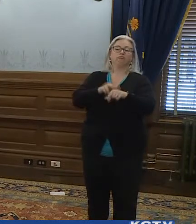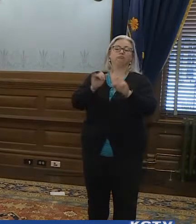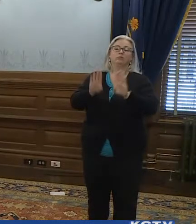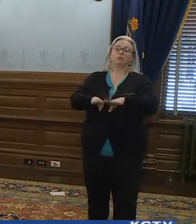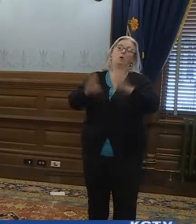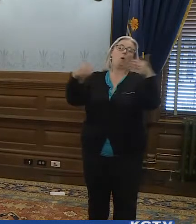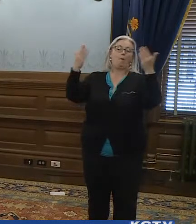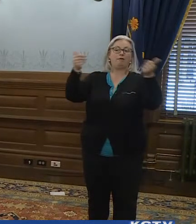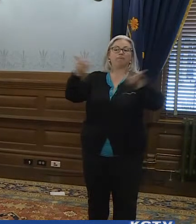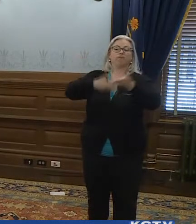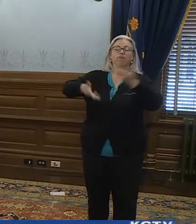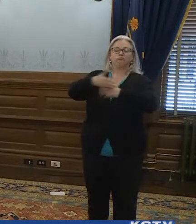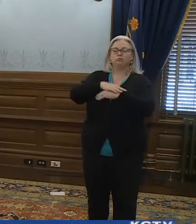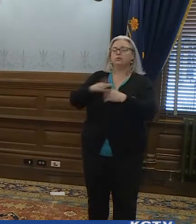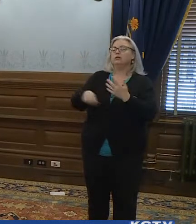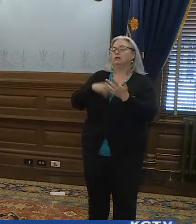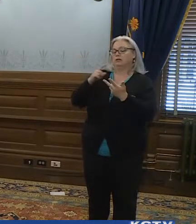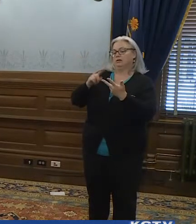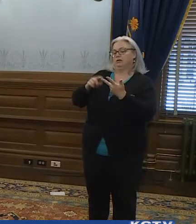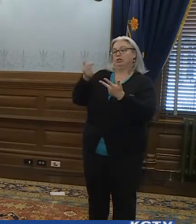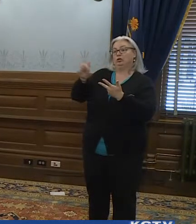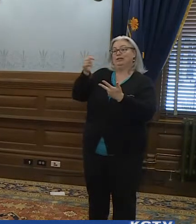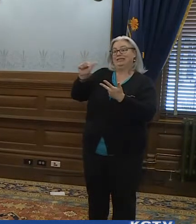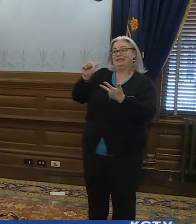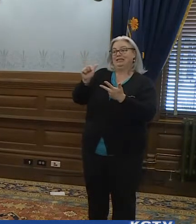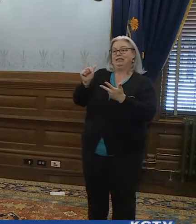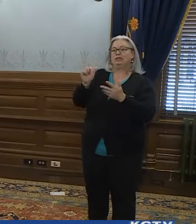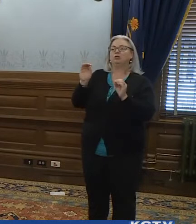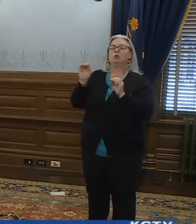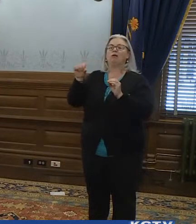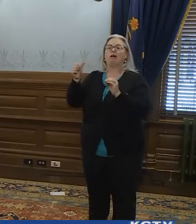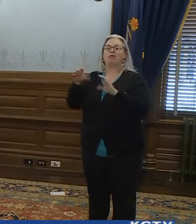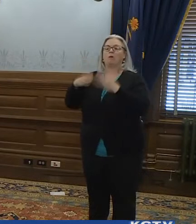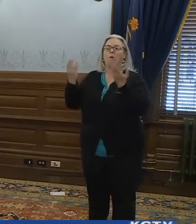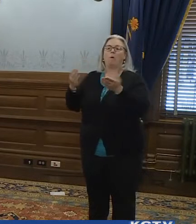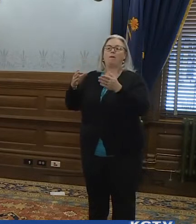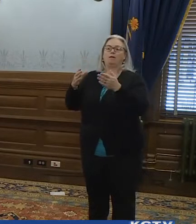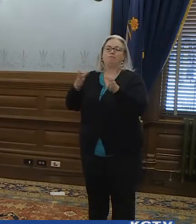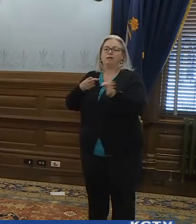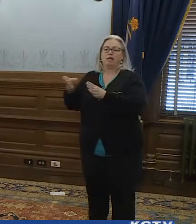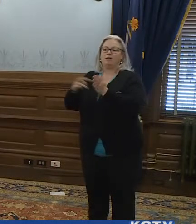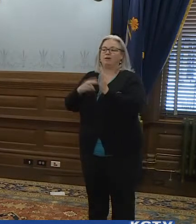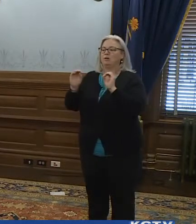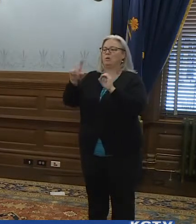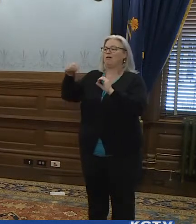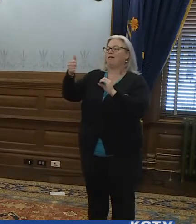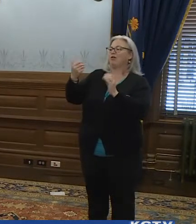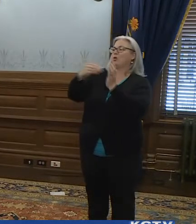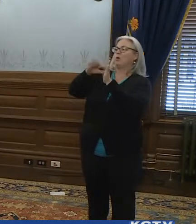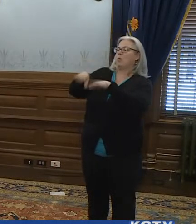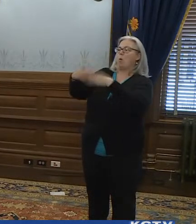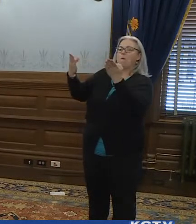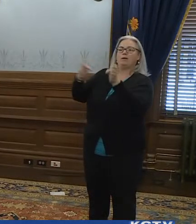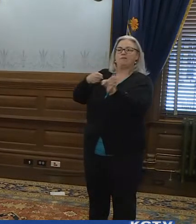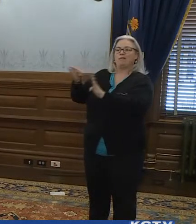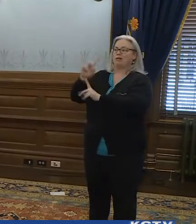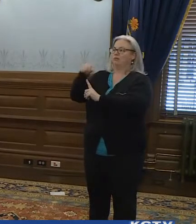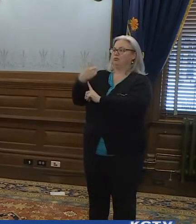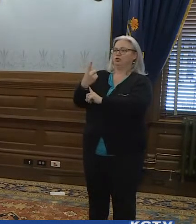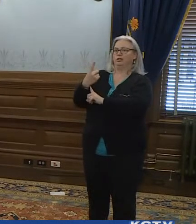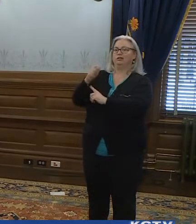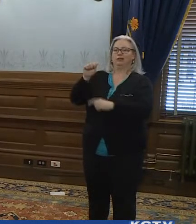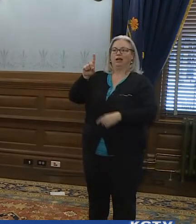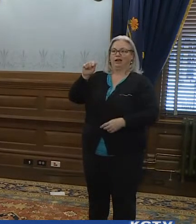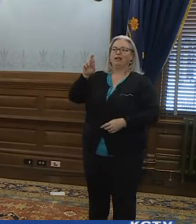And then the green ones are no other reopening plans in place, which means no other reopening plan other than the